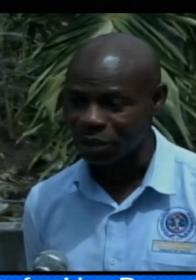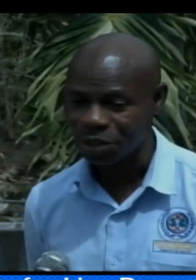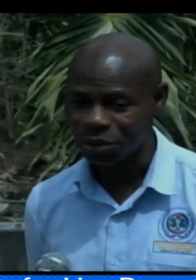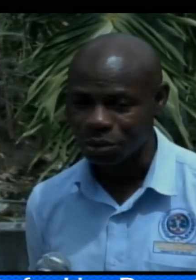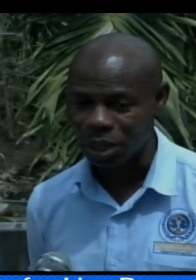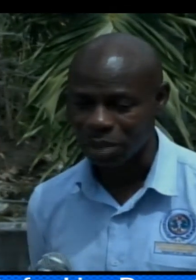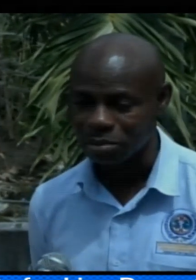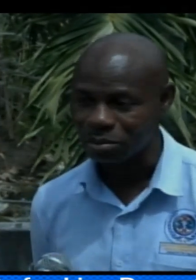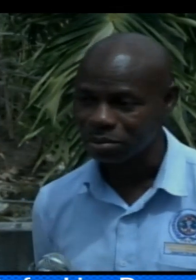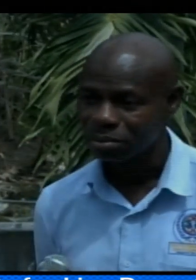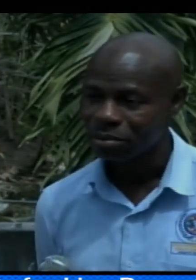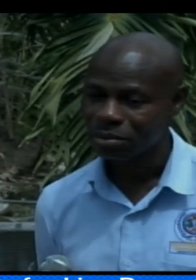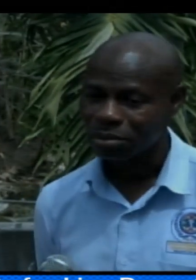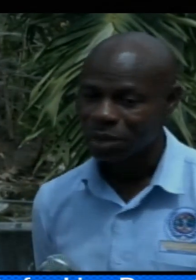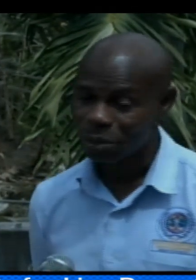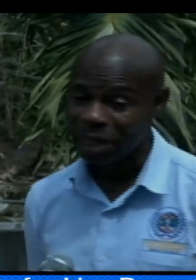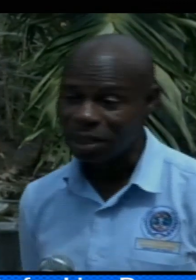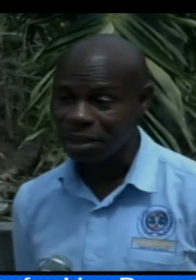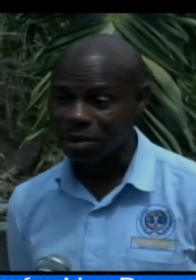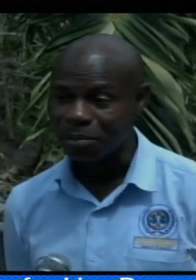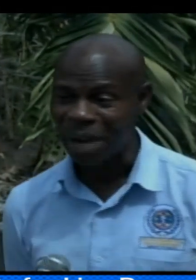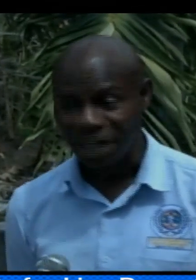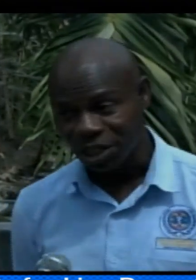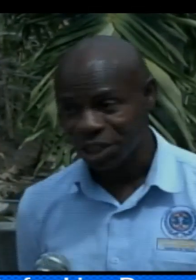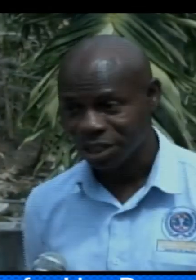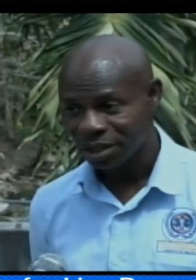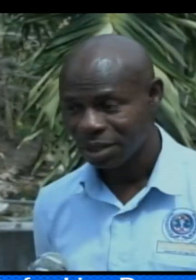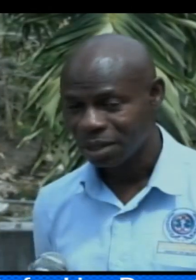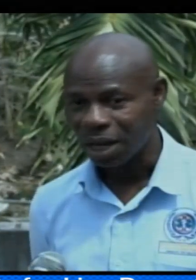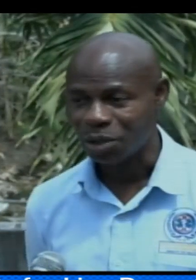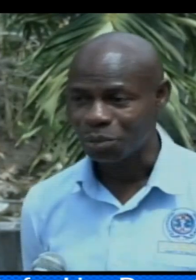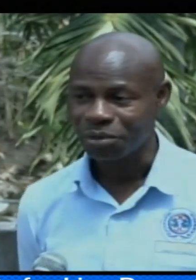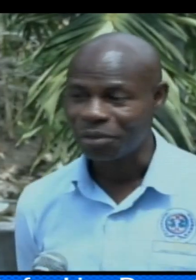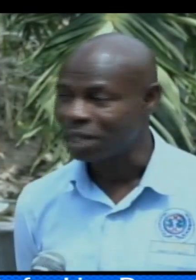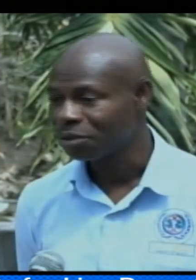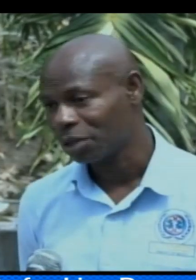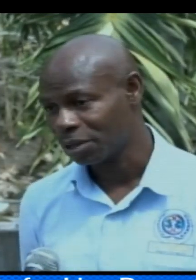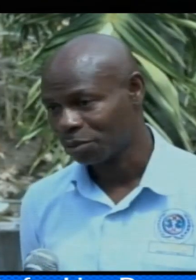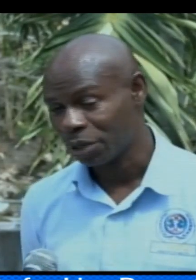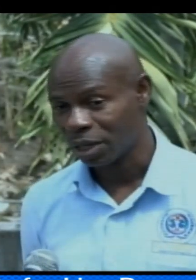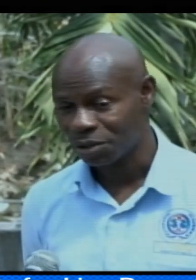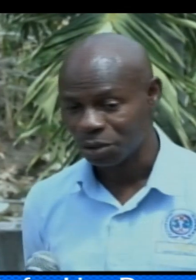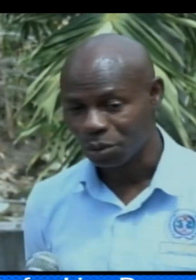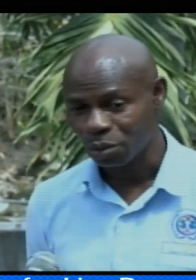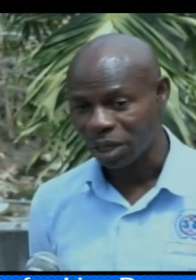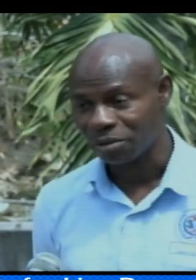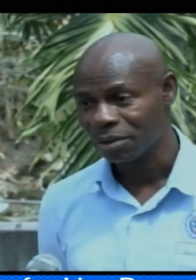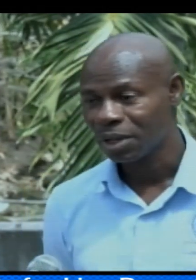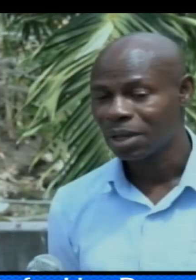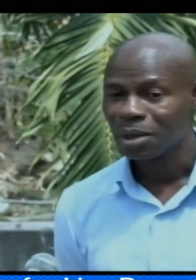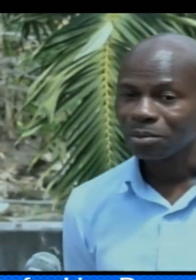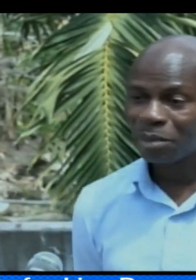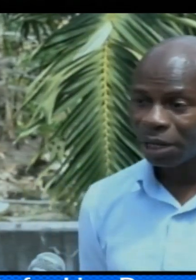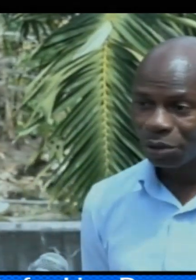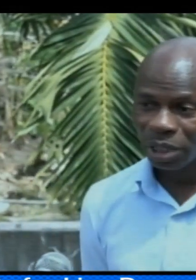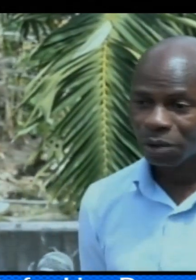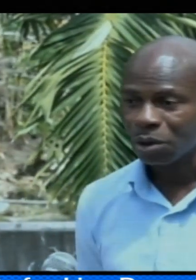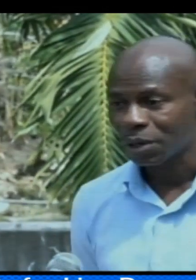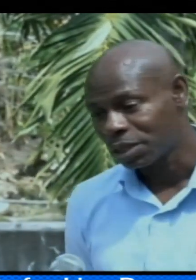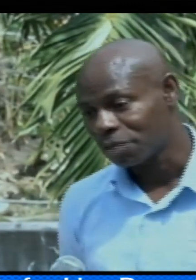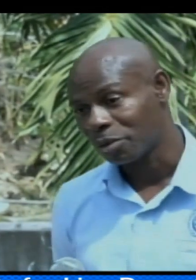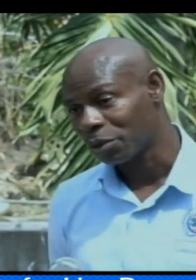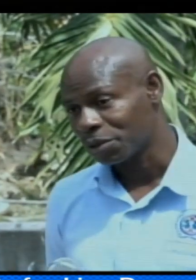measures in place to really manage and to prevent further spread. As you know, we have a